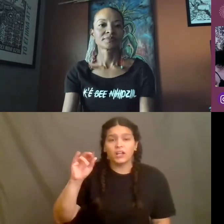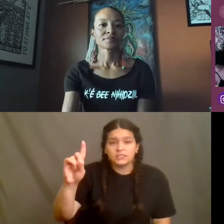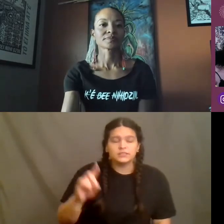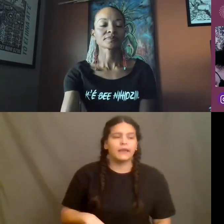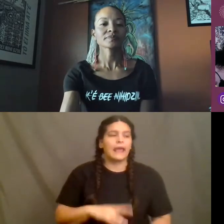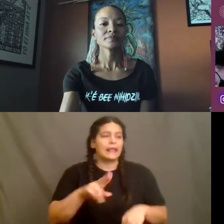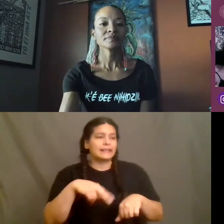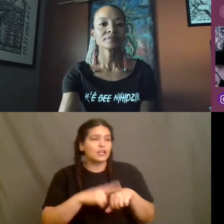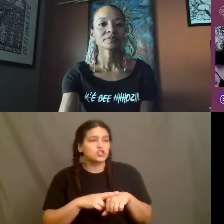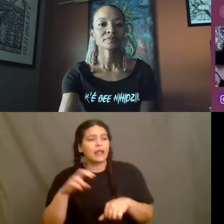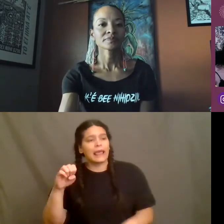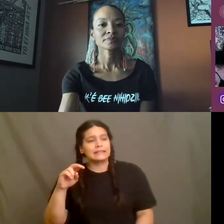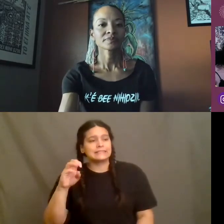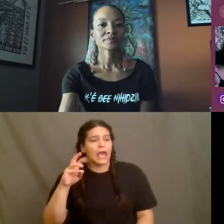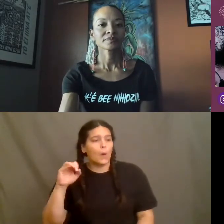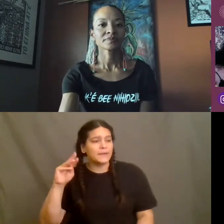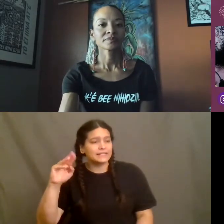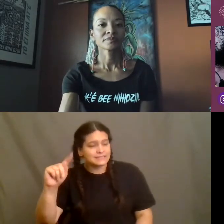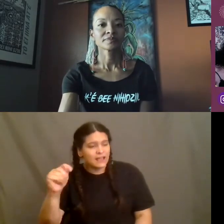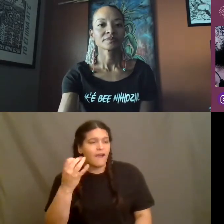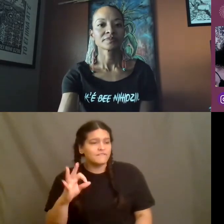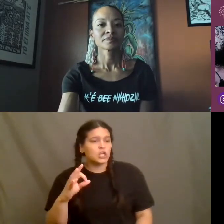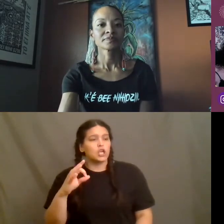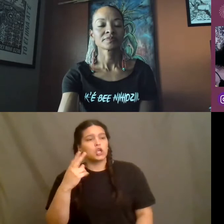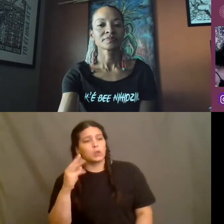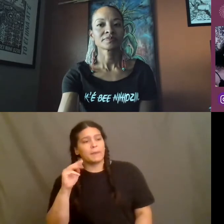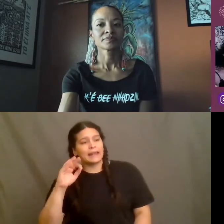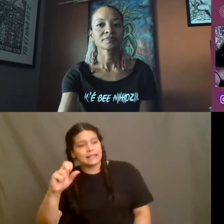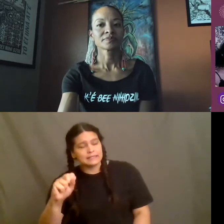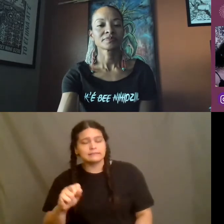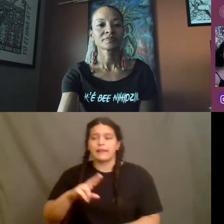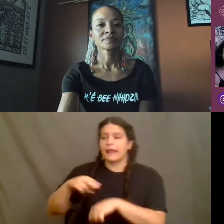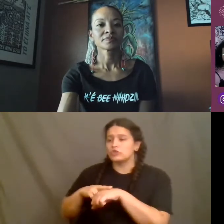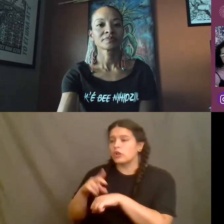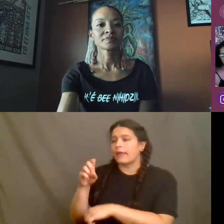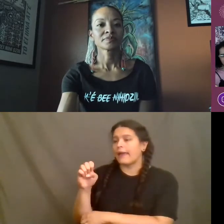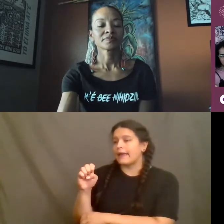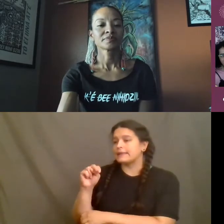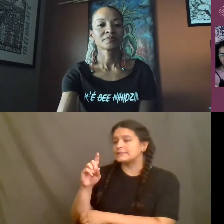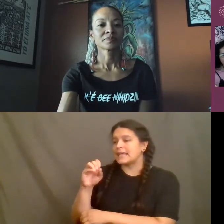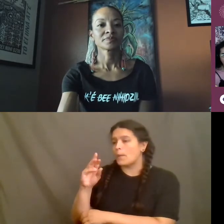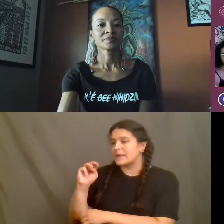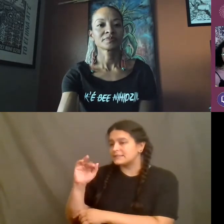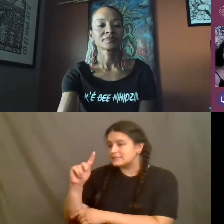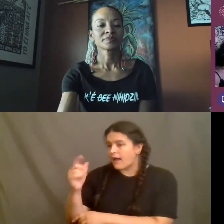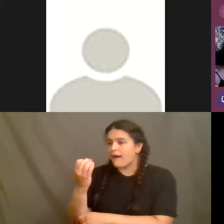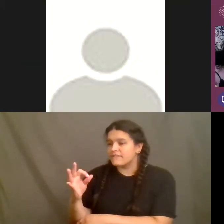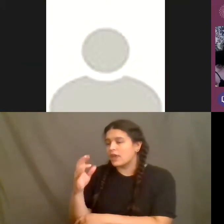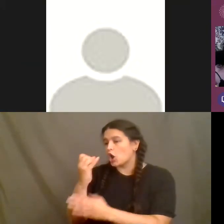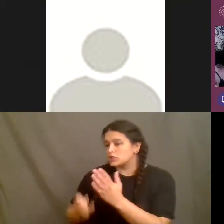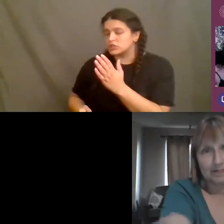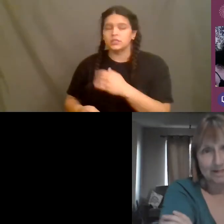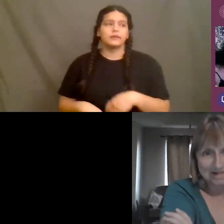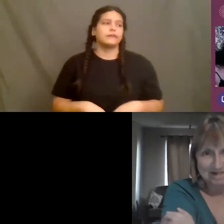of Humanities, the National Endowment of the Arts, the New Mexico Arts, the Santa Fe City Arts